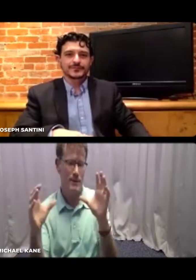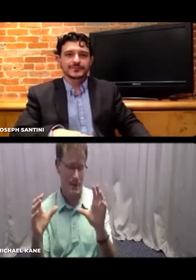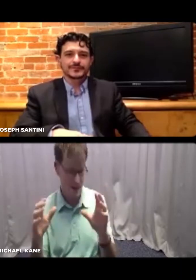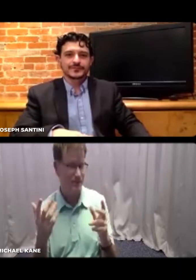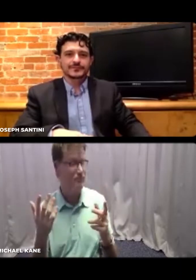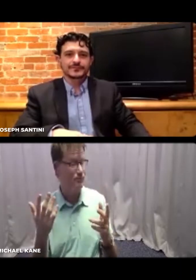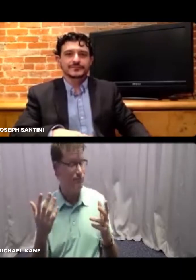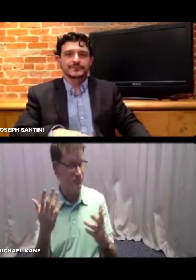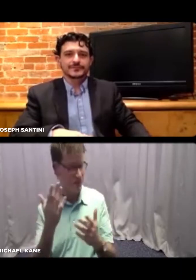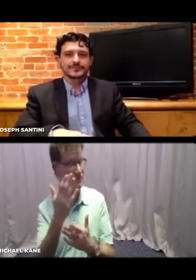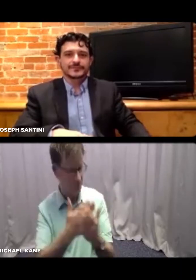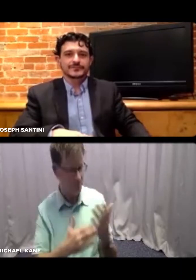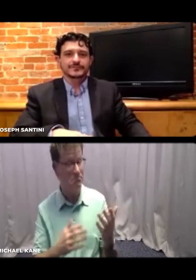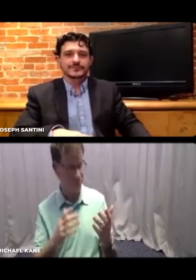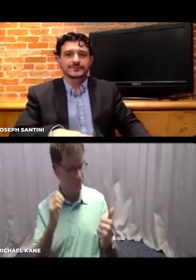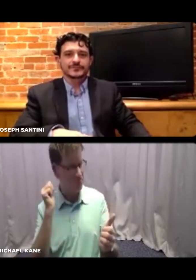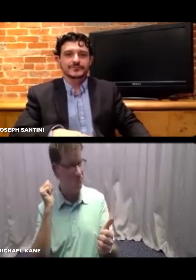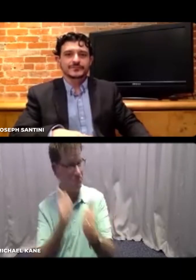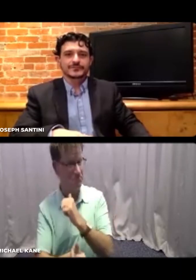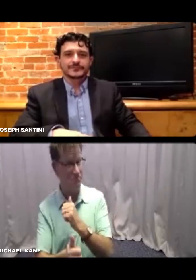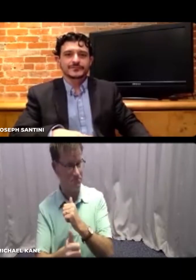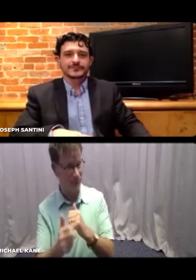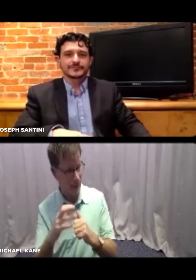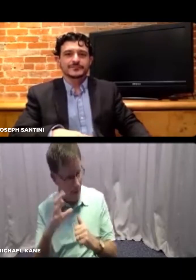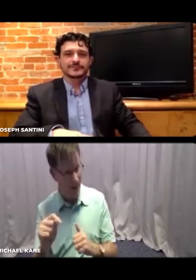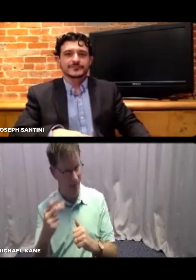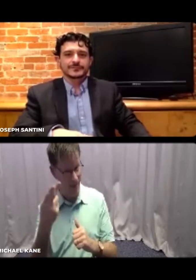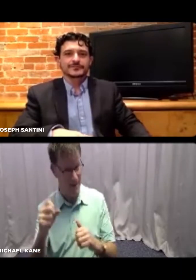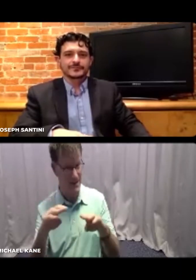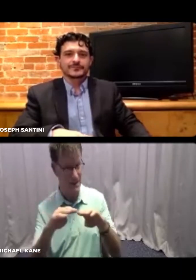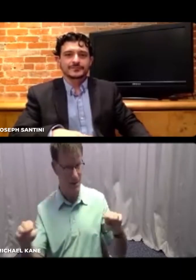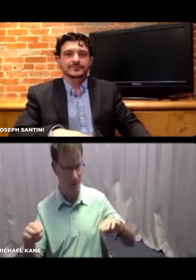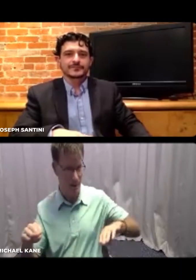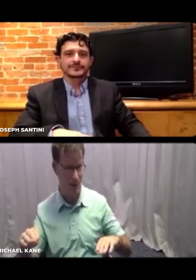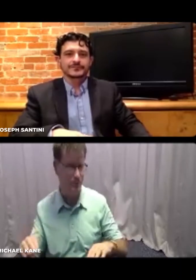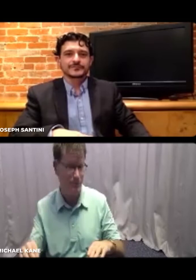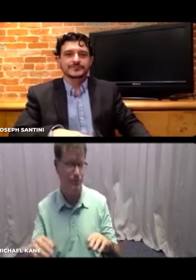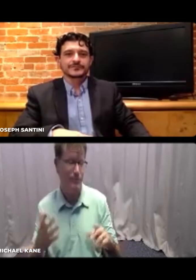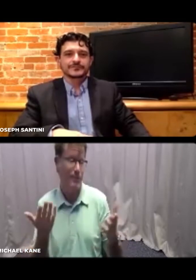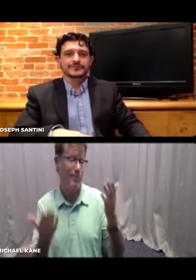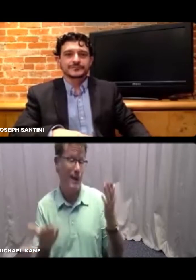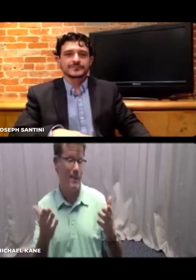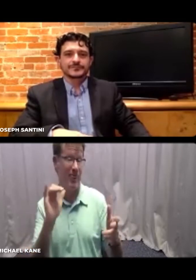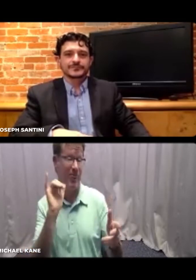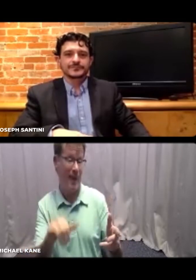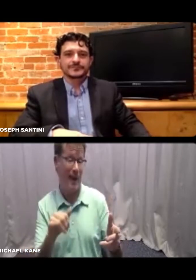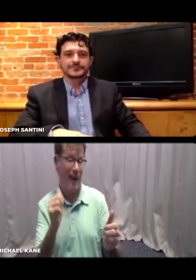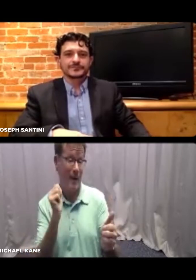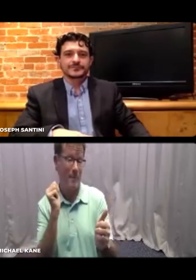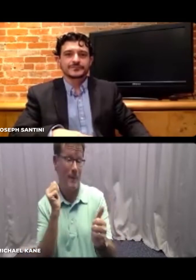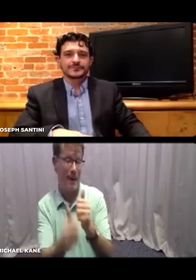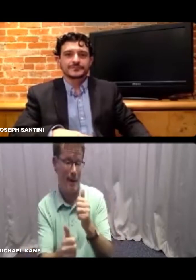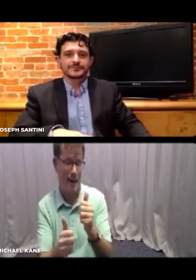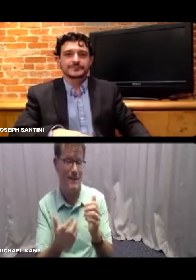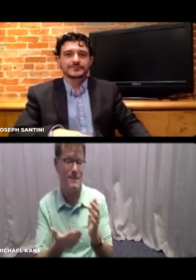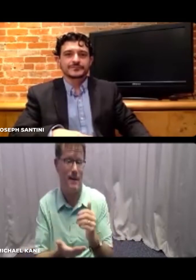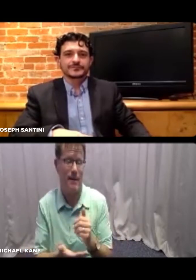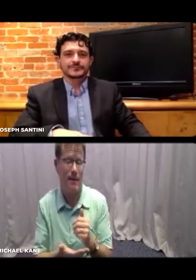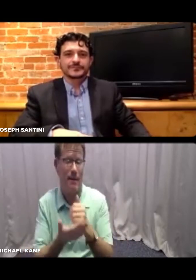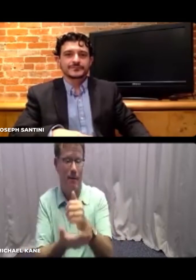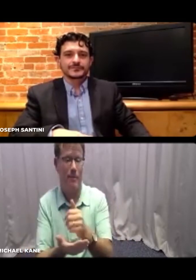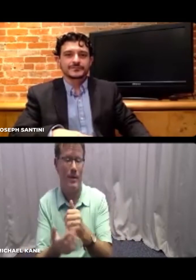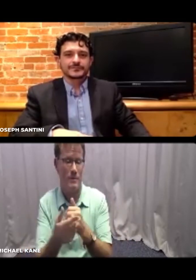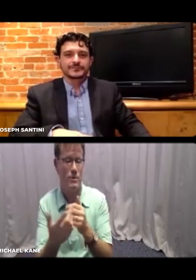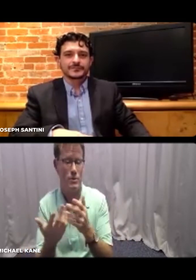the test. And some students are passing even at the high school level. And once they pass